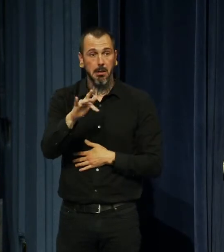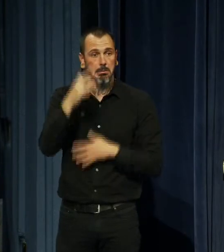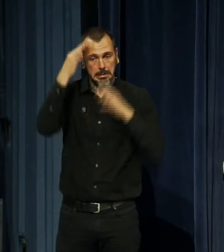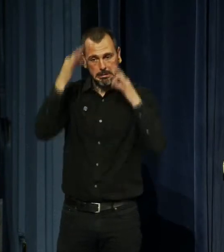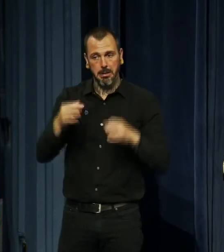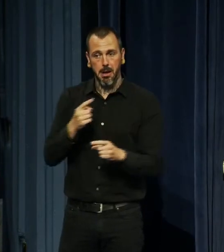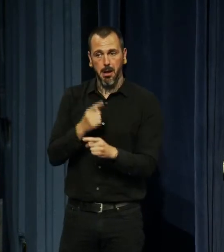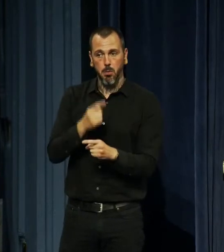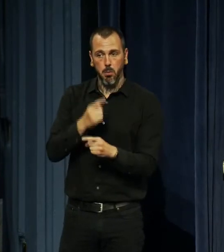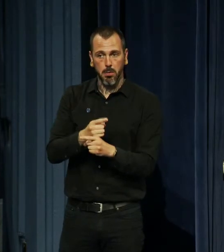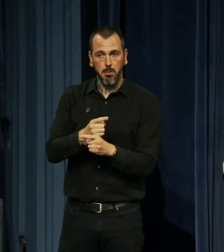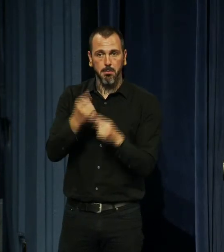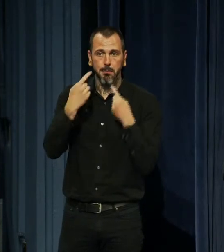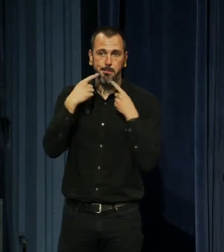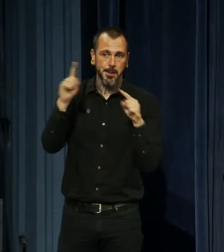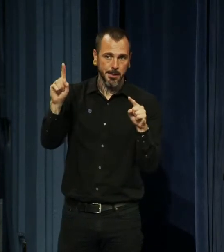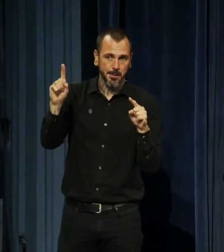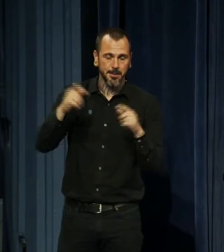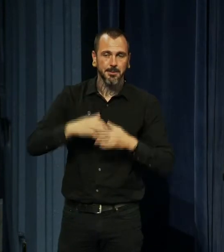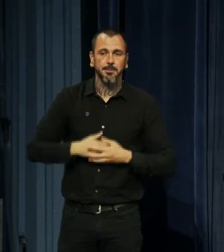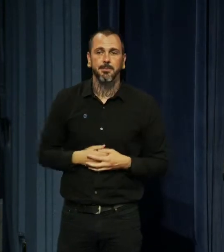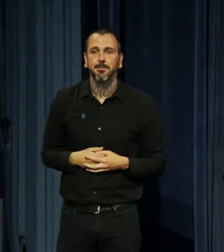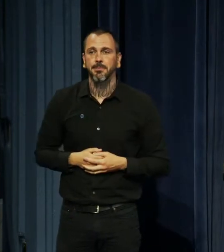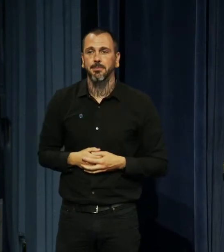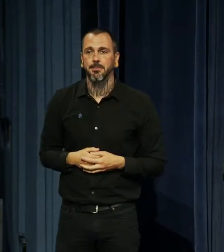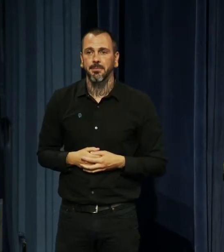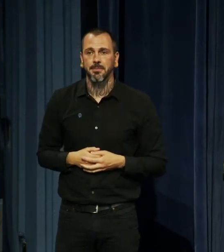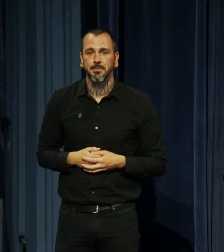Paul Quintello, Director of Enrollment and Registrar,